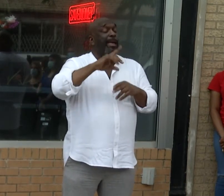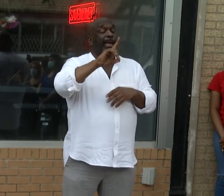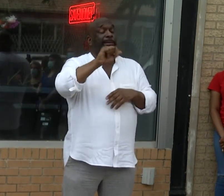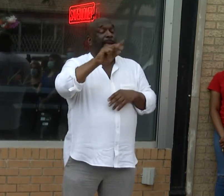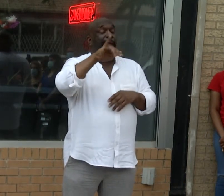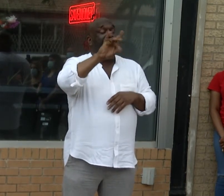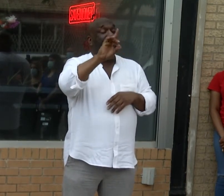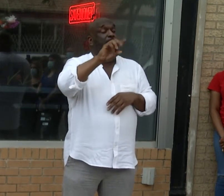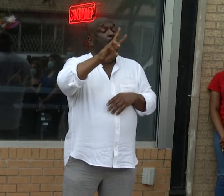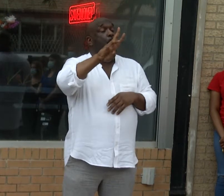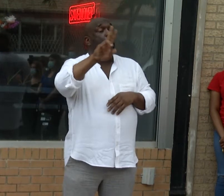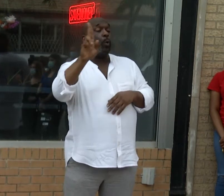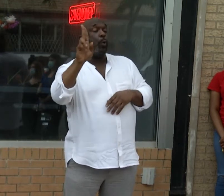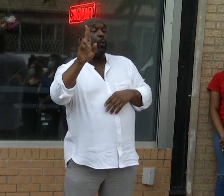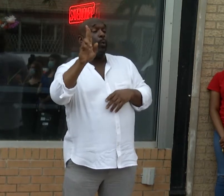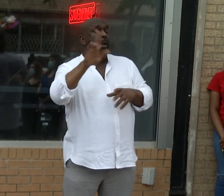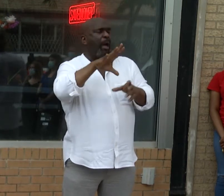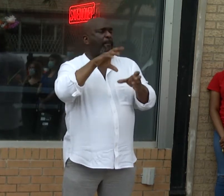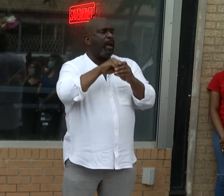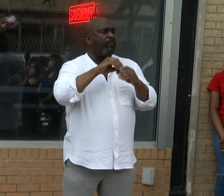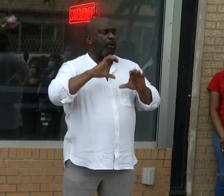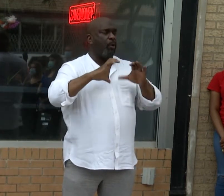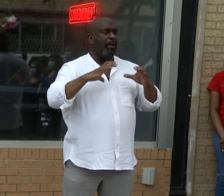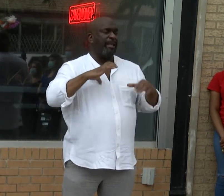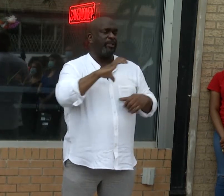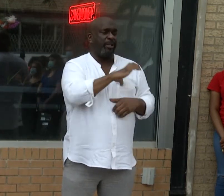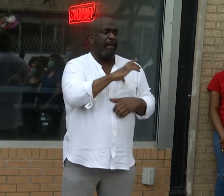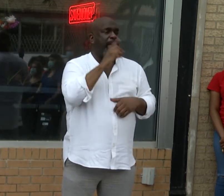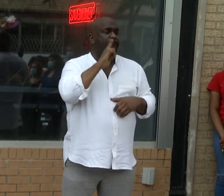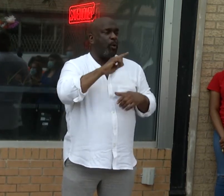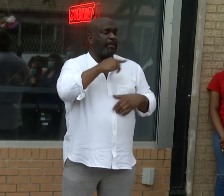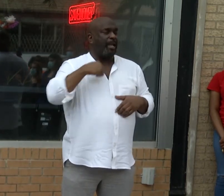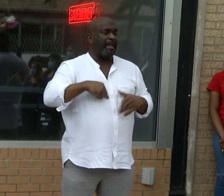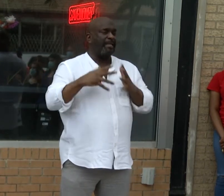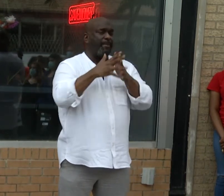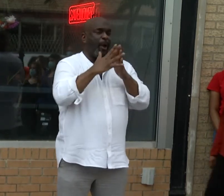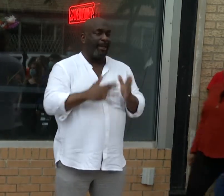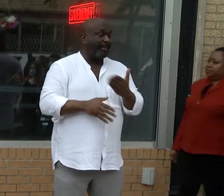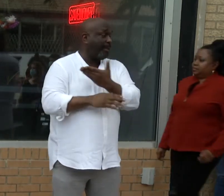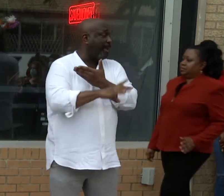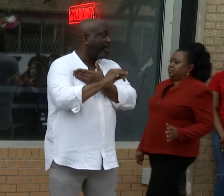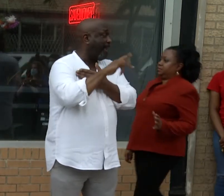president of the Coalition for a Chinese American Community. David?